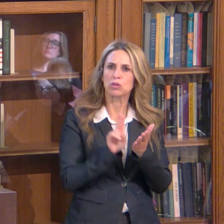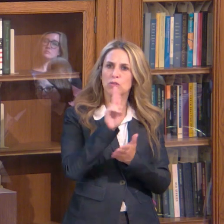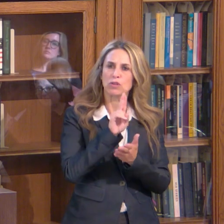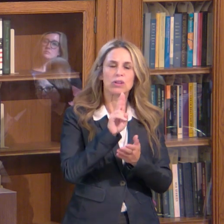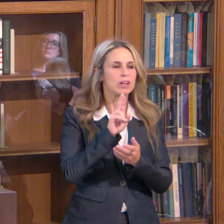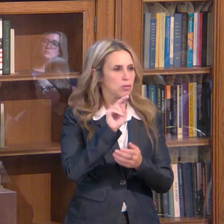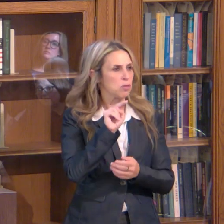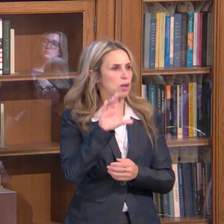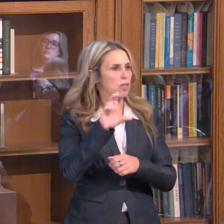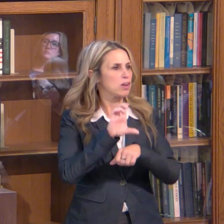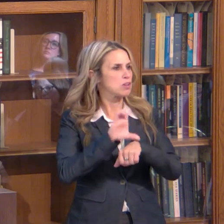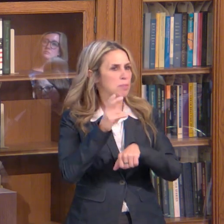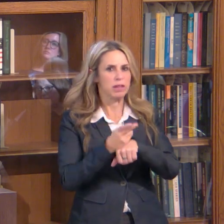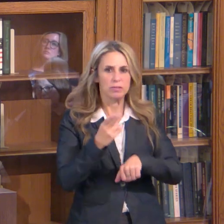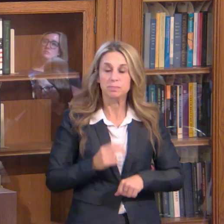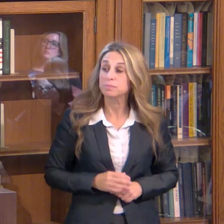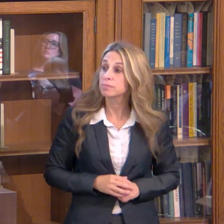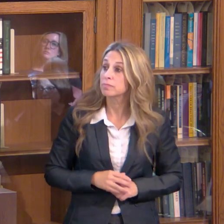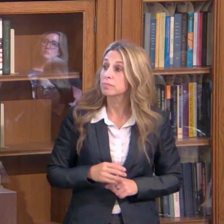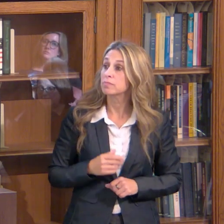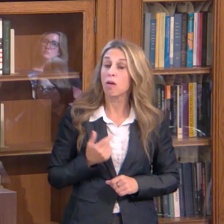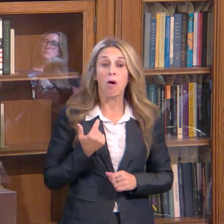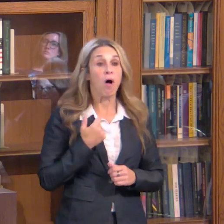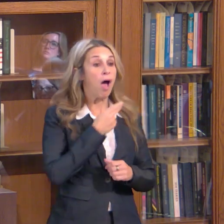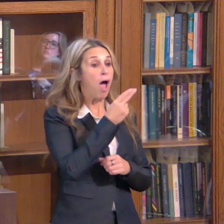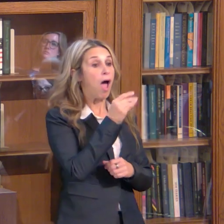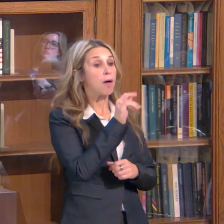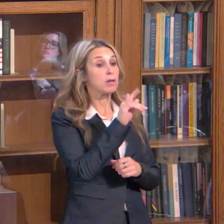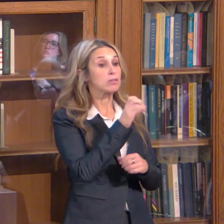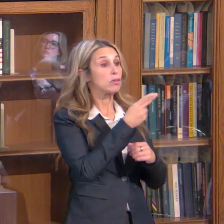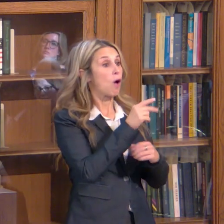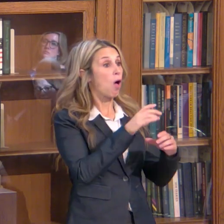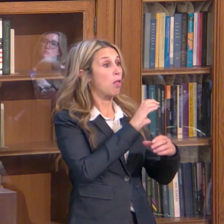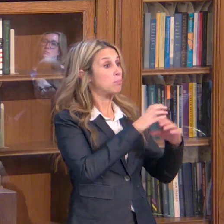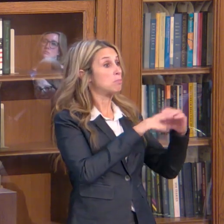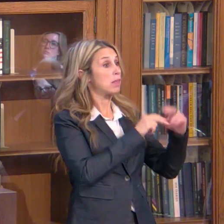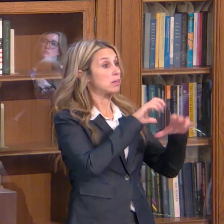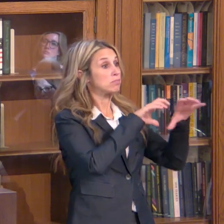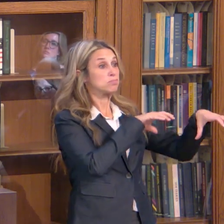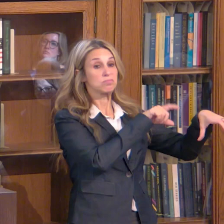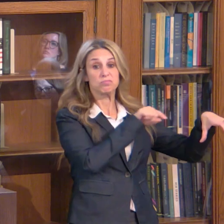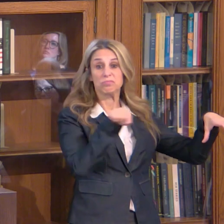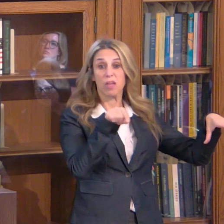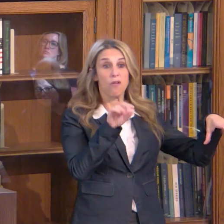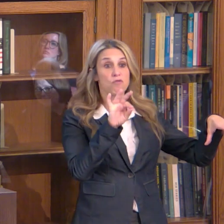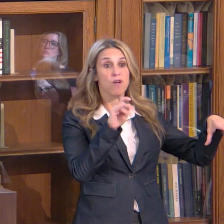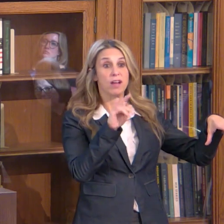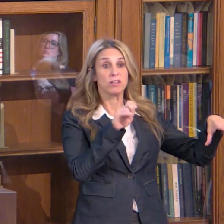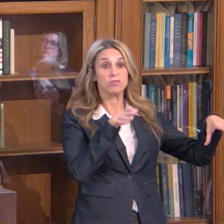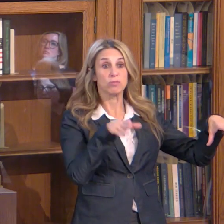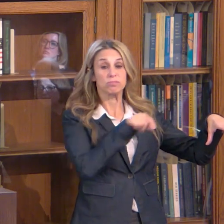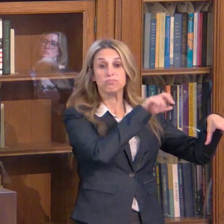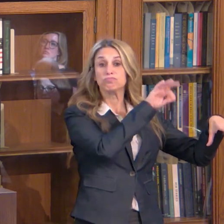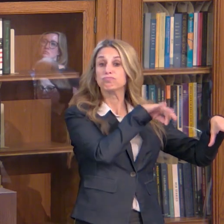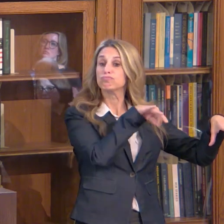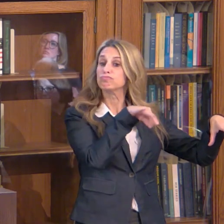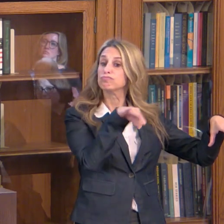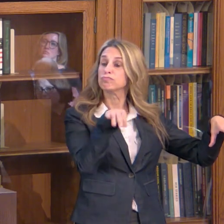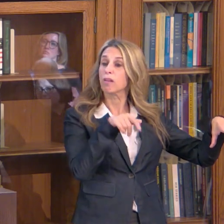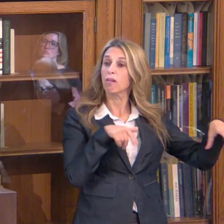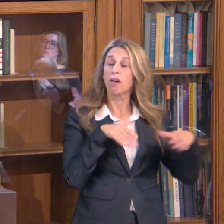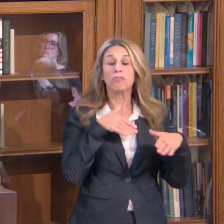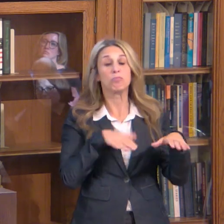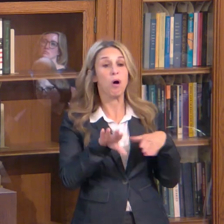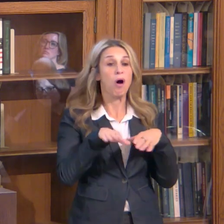Chapel Hill and I was walking from Hamilton Hall down for Franklin Street and and I